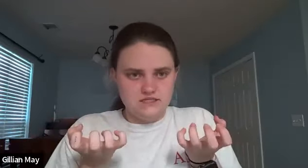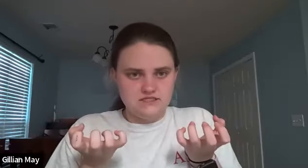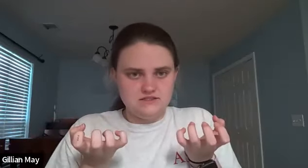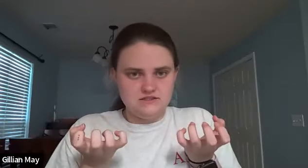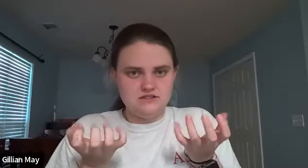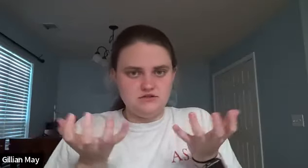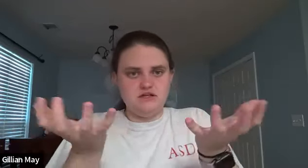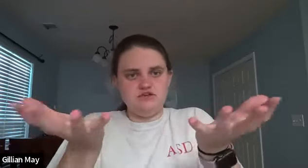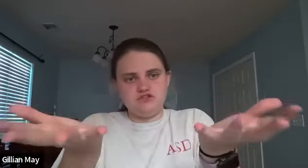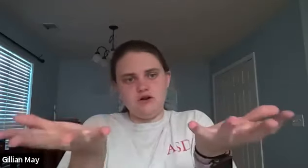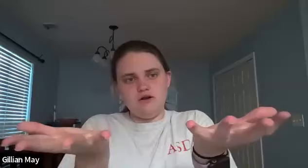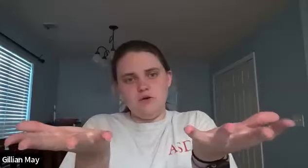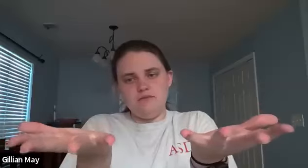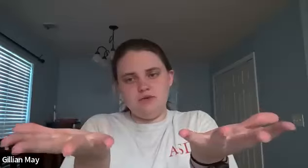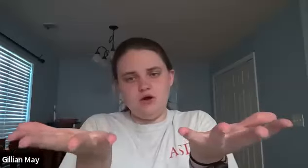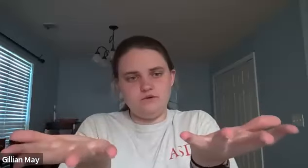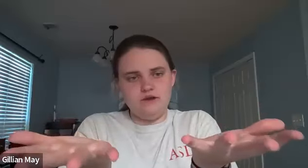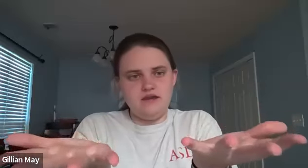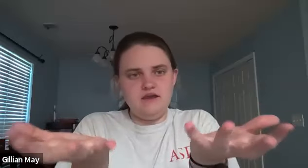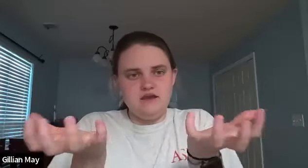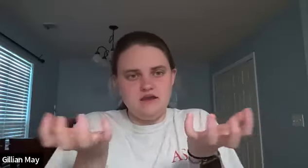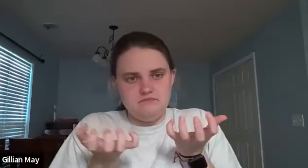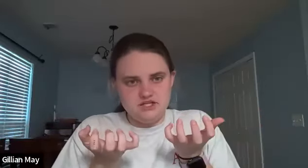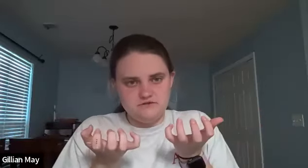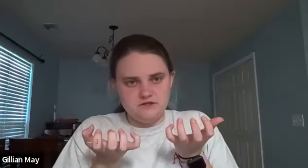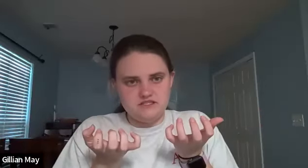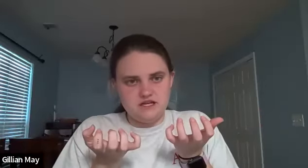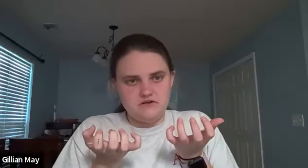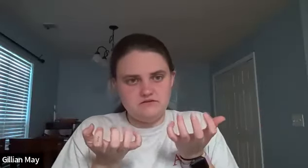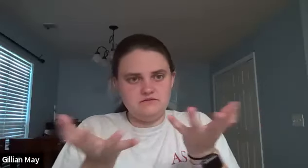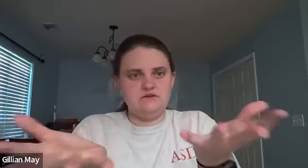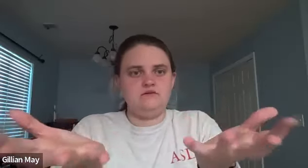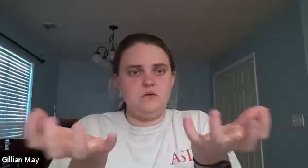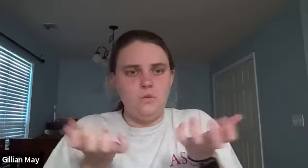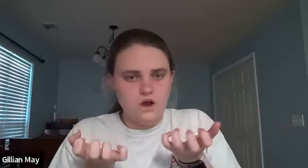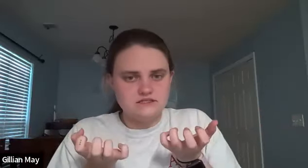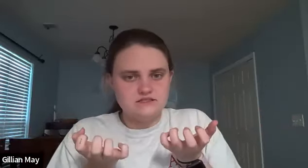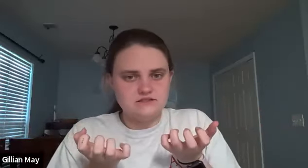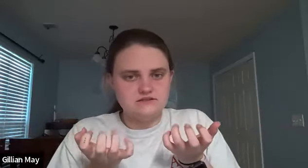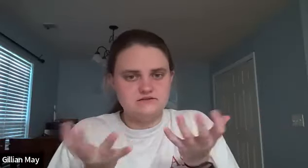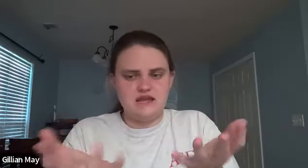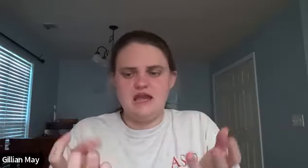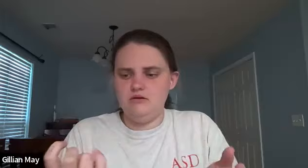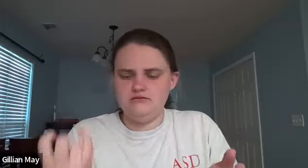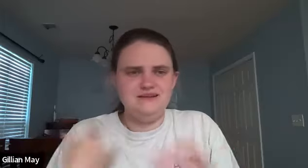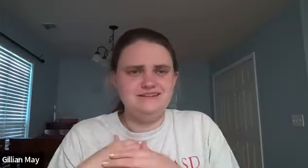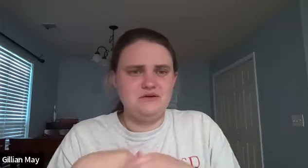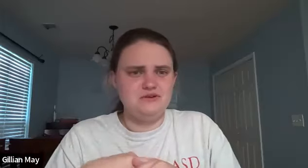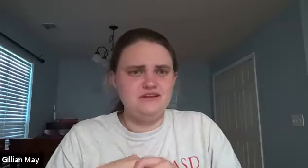Want. So like you start open, palmed away, bend your fingers together. Want. Ow, I did that really hard. I